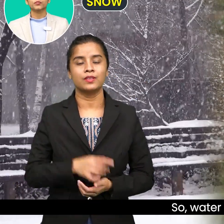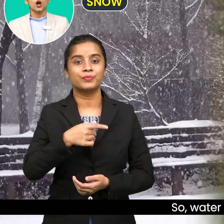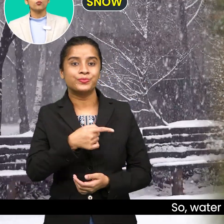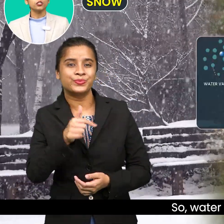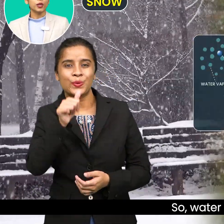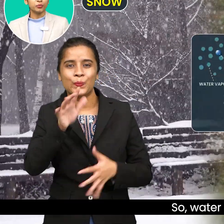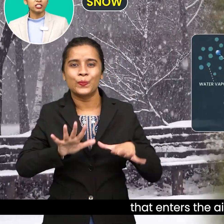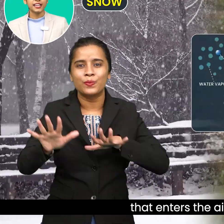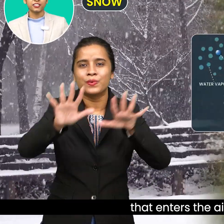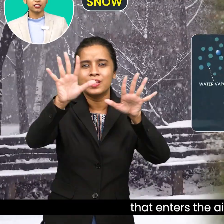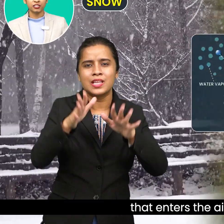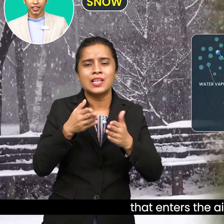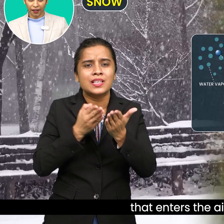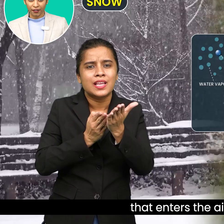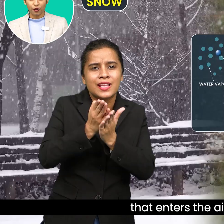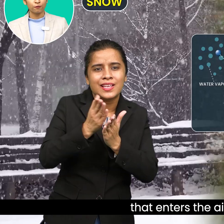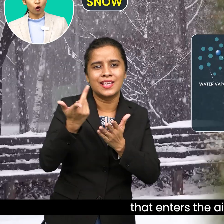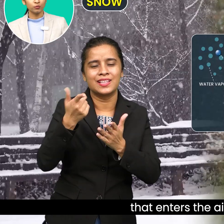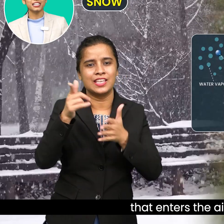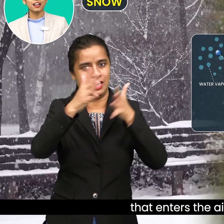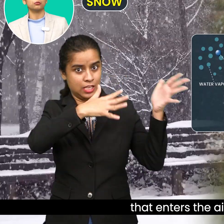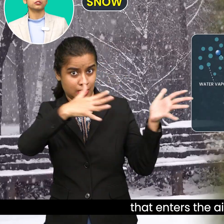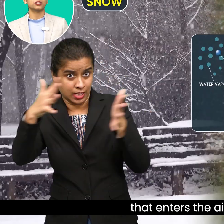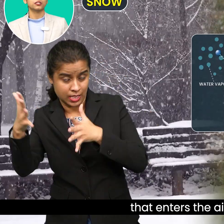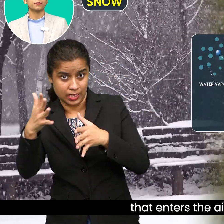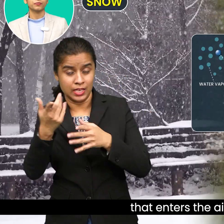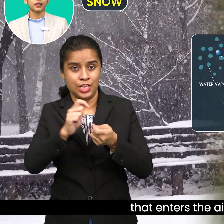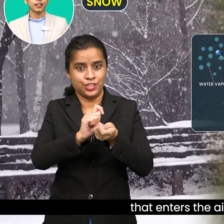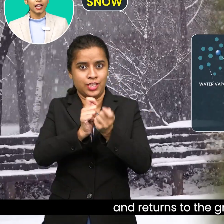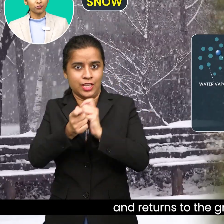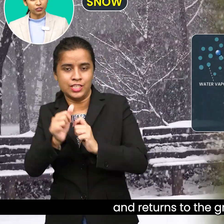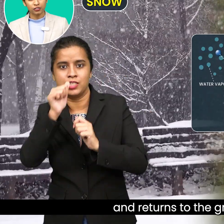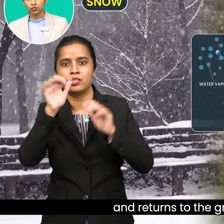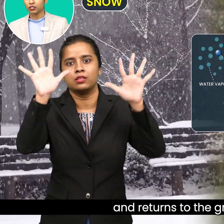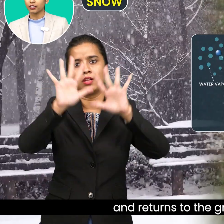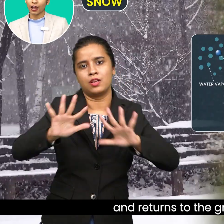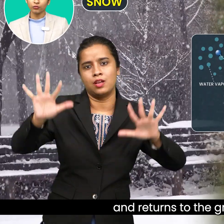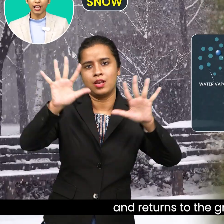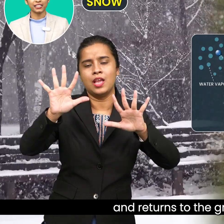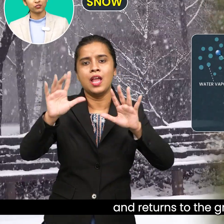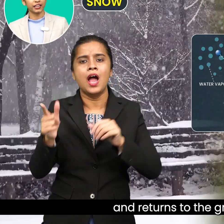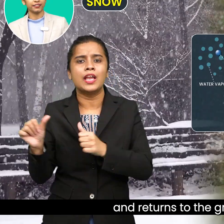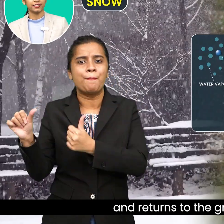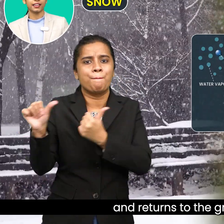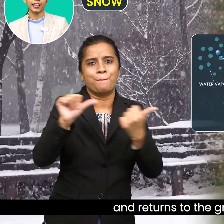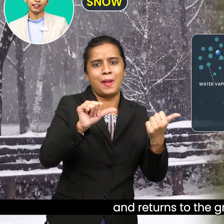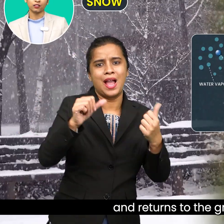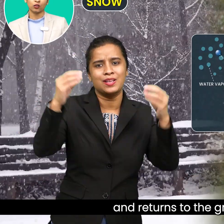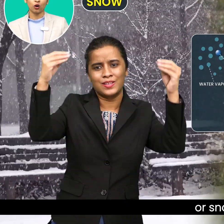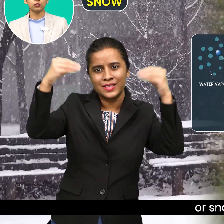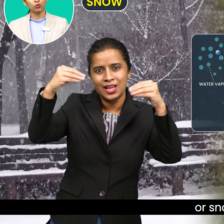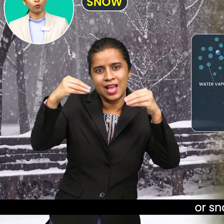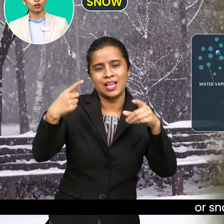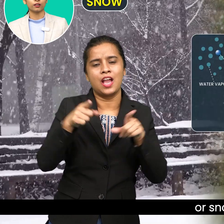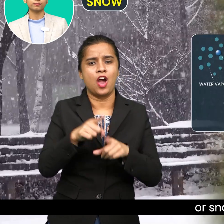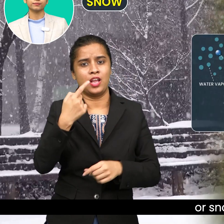So, water vapor that enters the air forms clouds and returns to the ground as rain, hail,